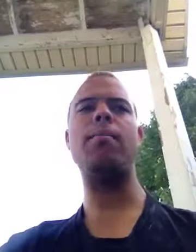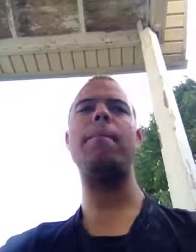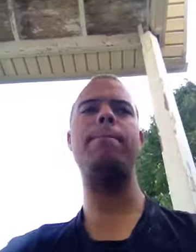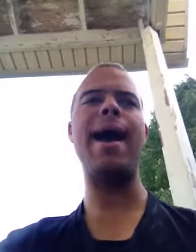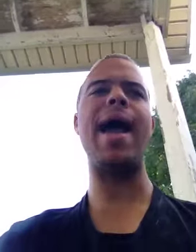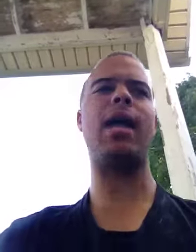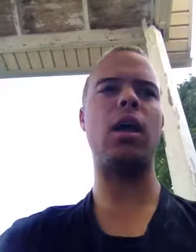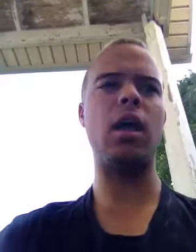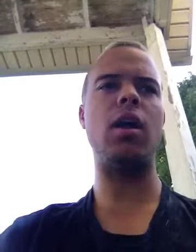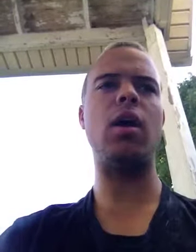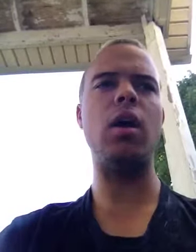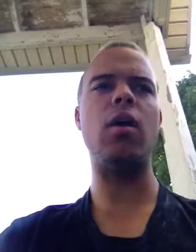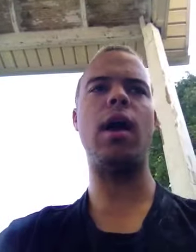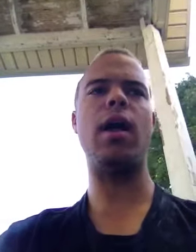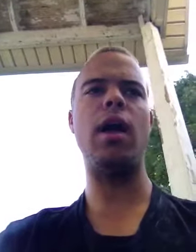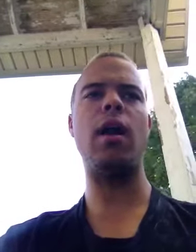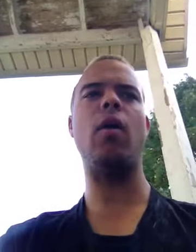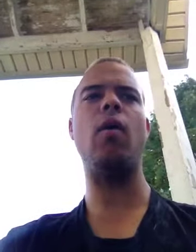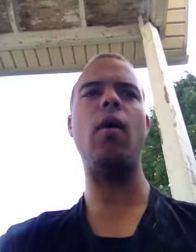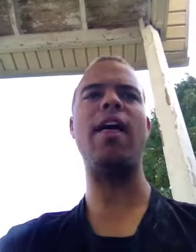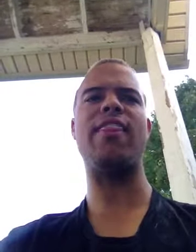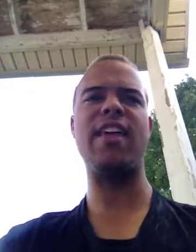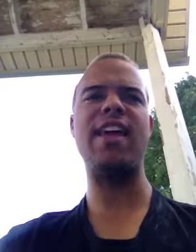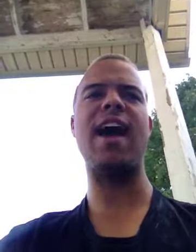the back. And oh,